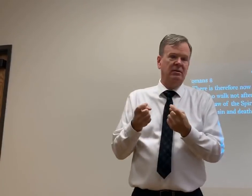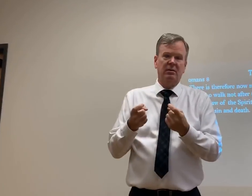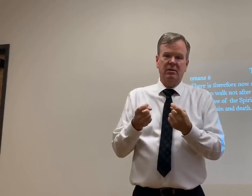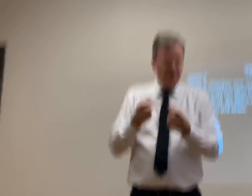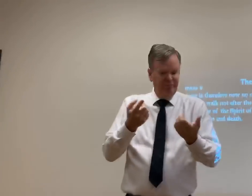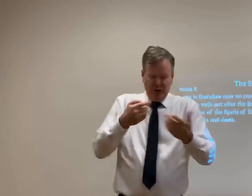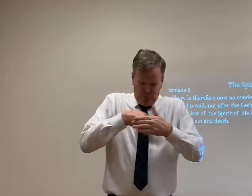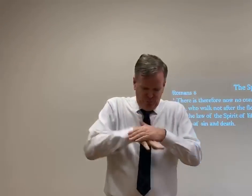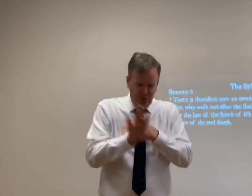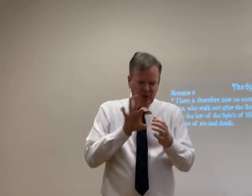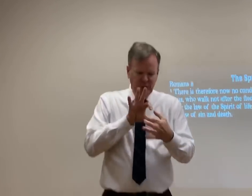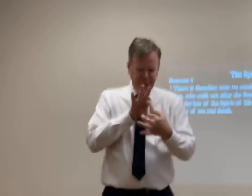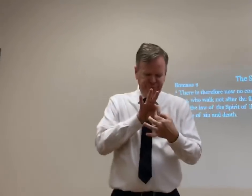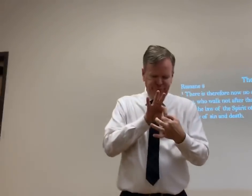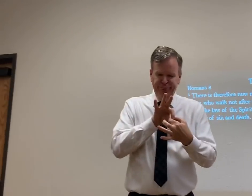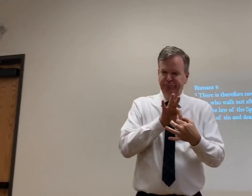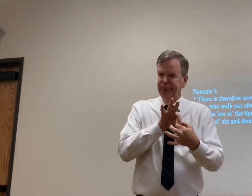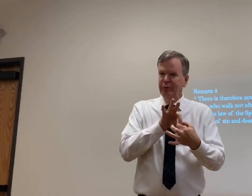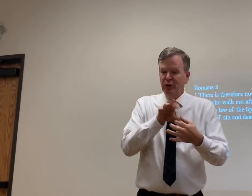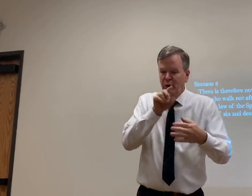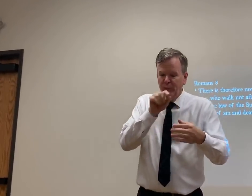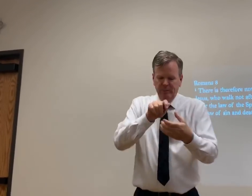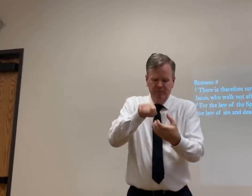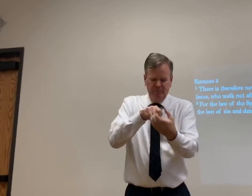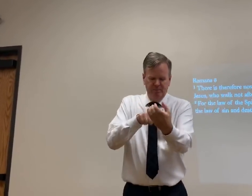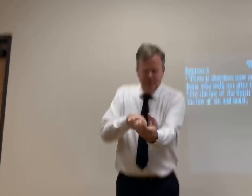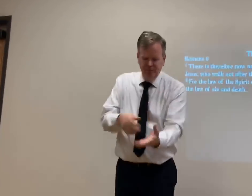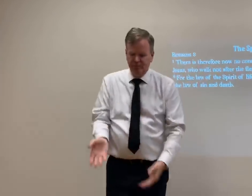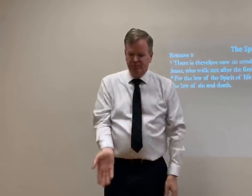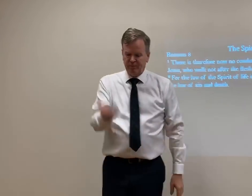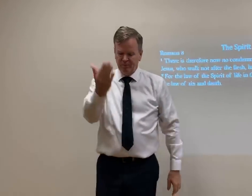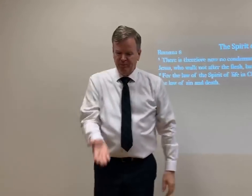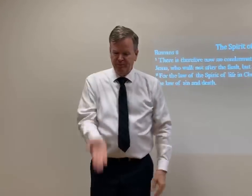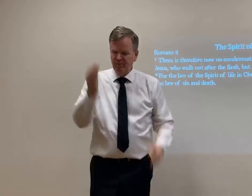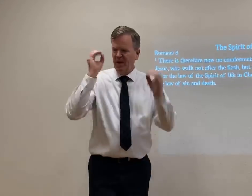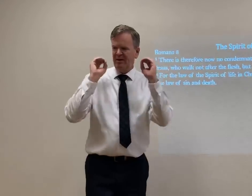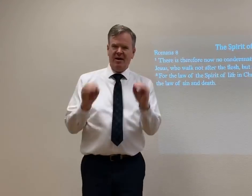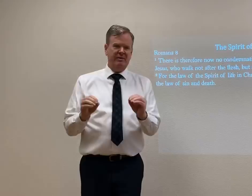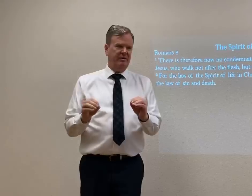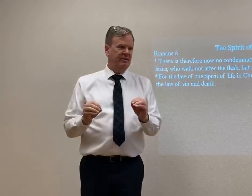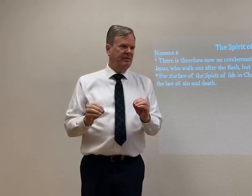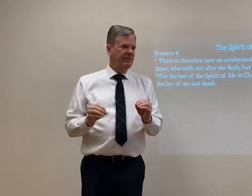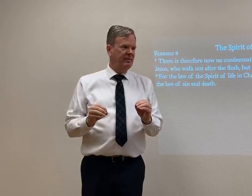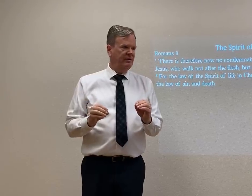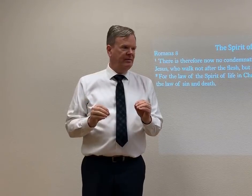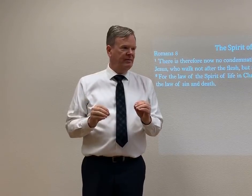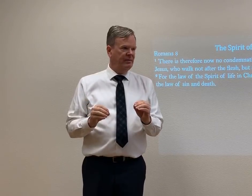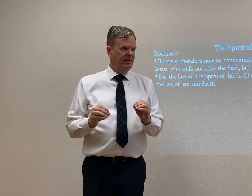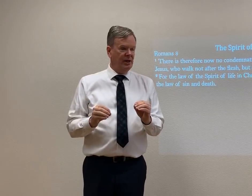sin on our own terms. We are born into sin and death. Just like that bird is, who is tied, he can't untie